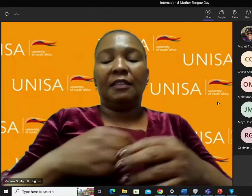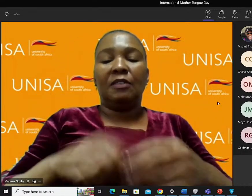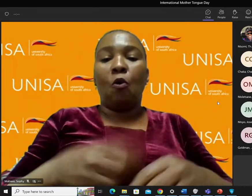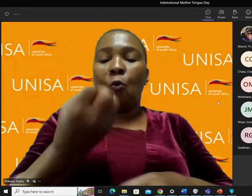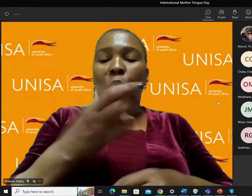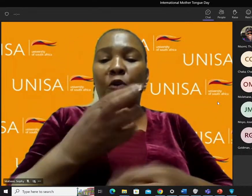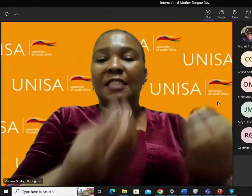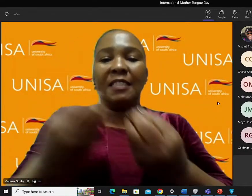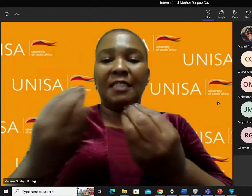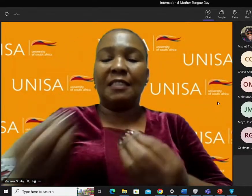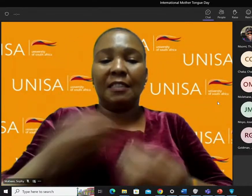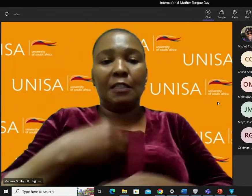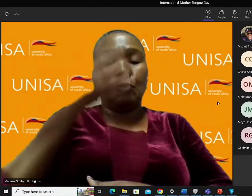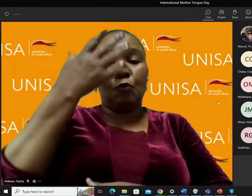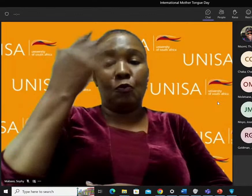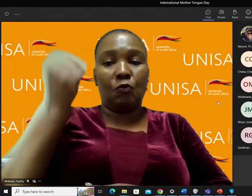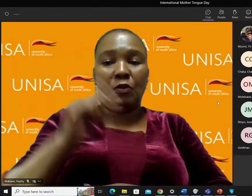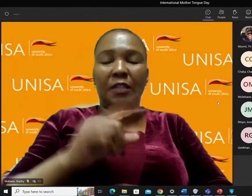TVs,